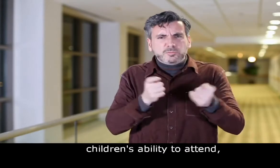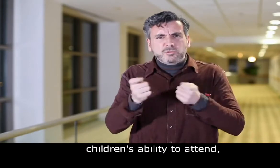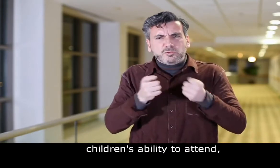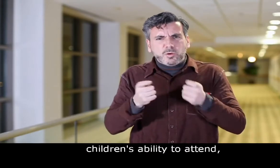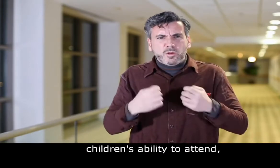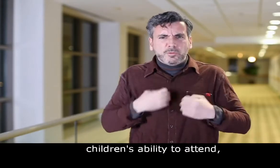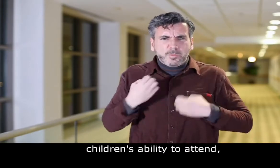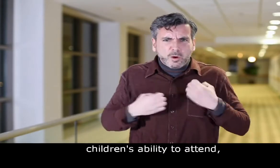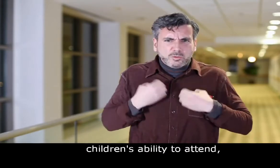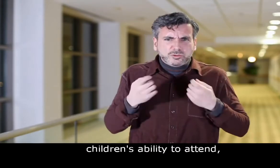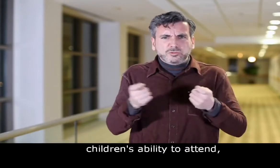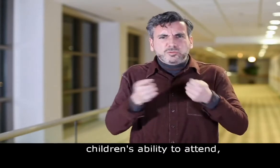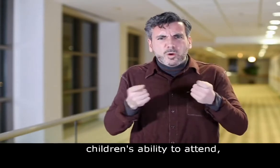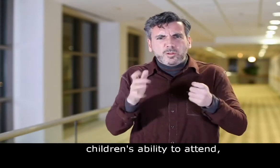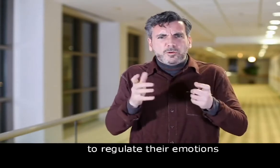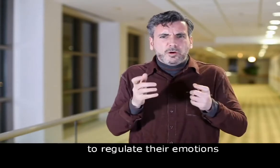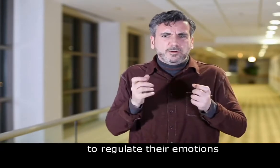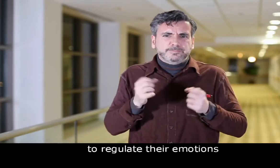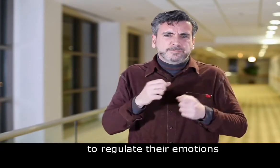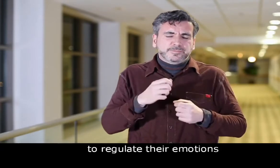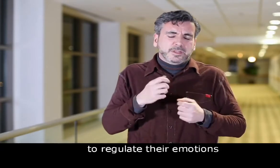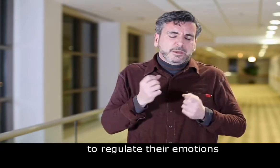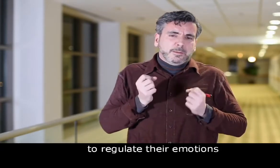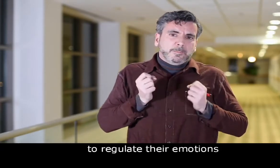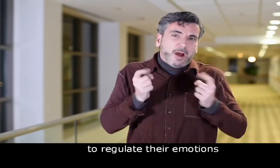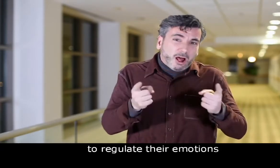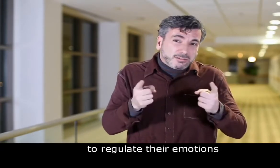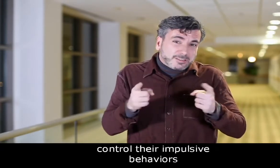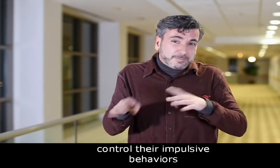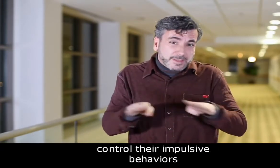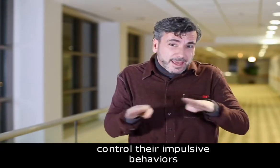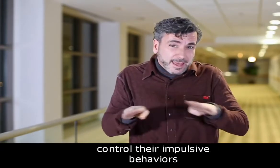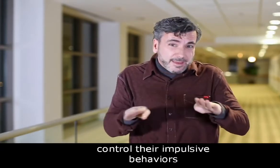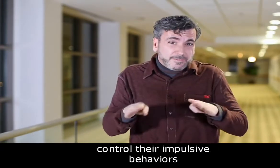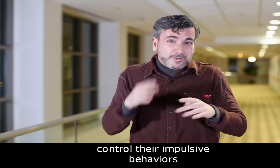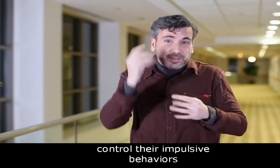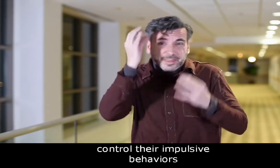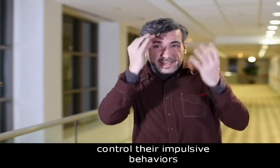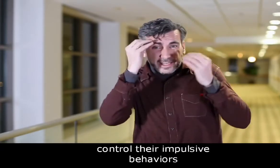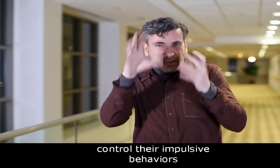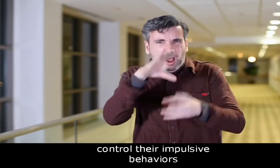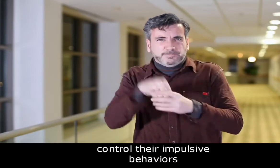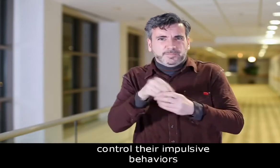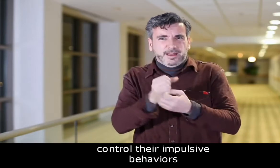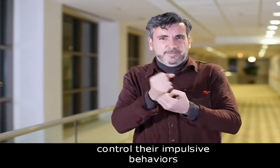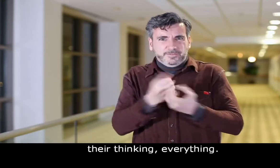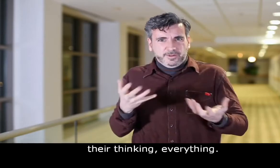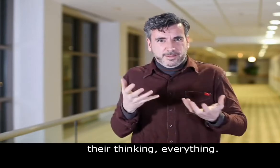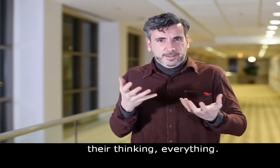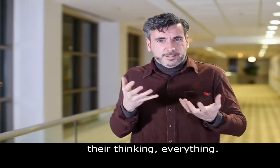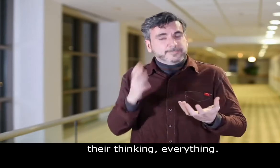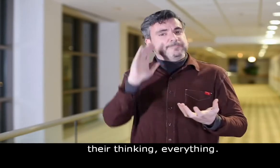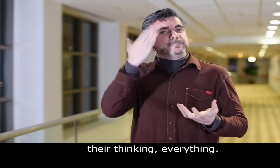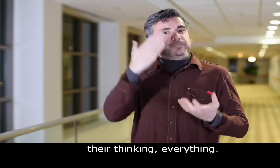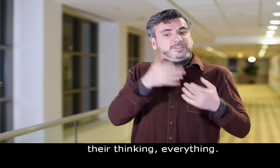children's ability to attend, regulate their emotions, control their impulsive behaviors, their thinking, everything.